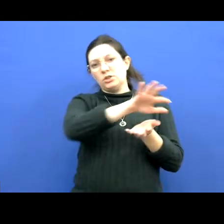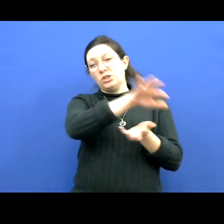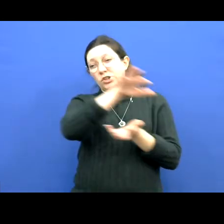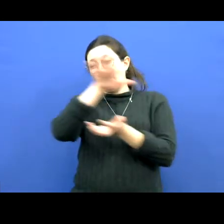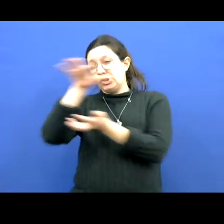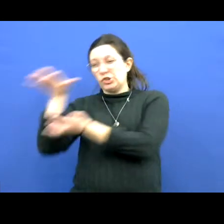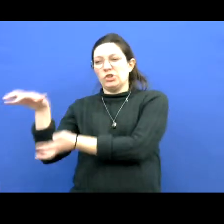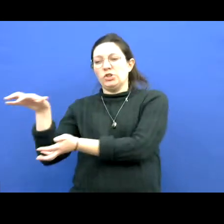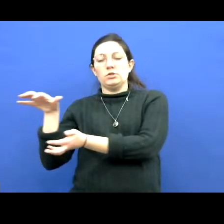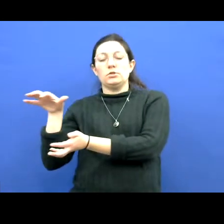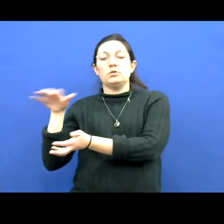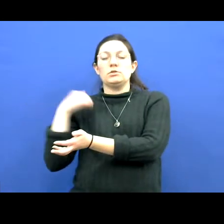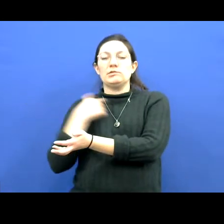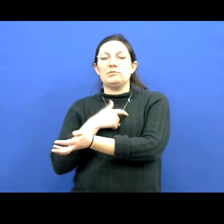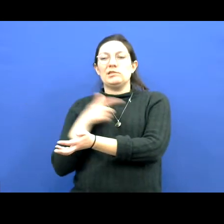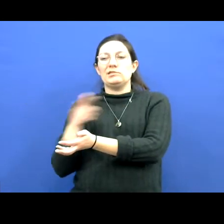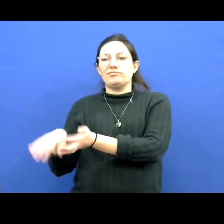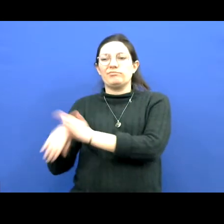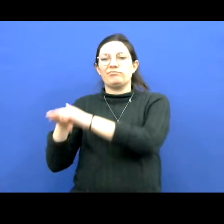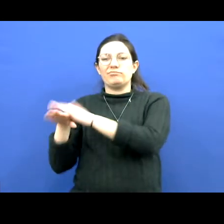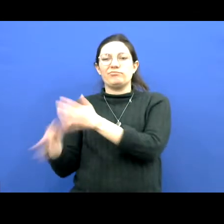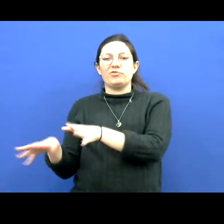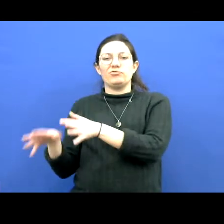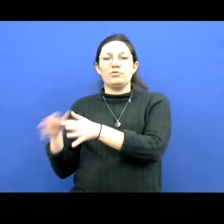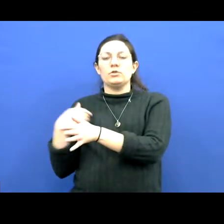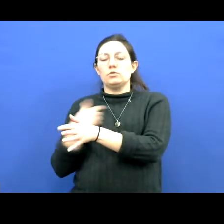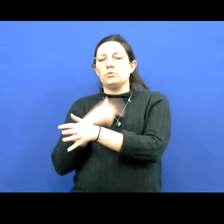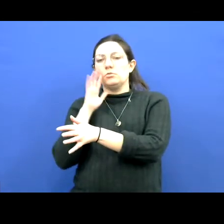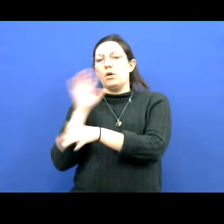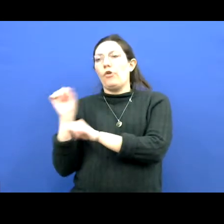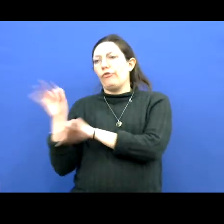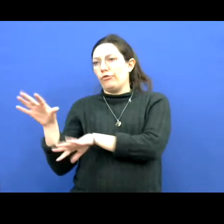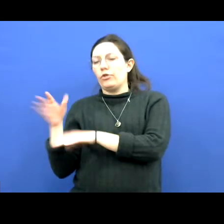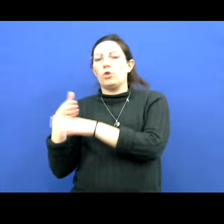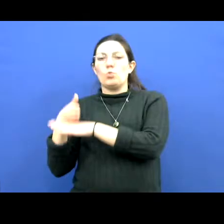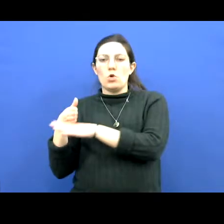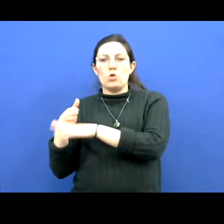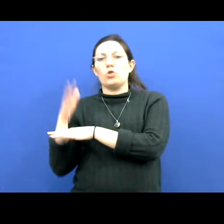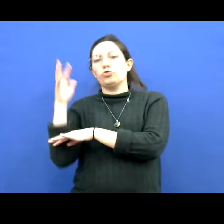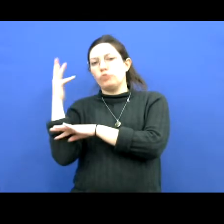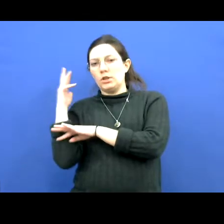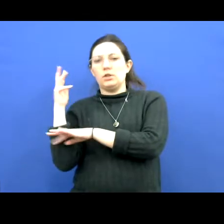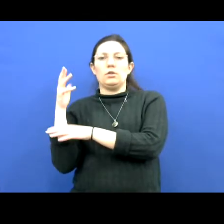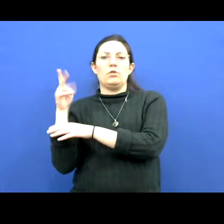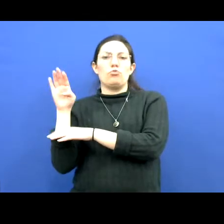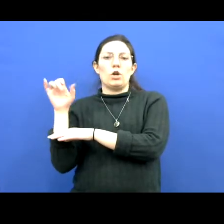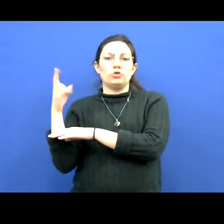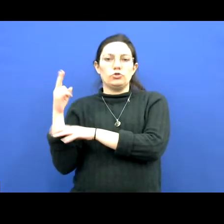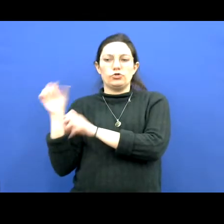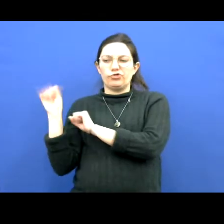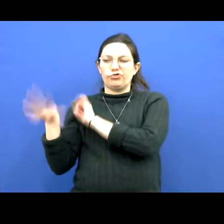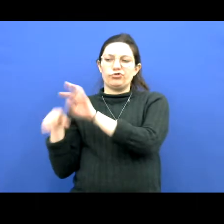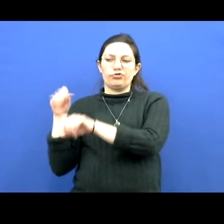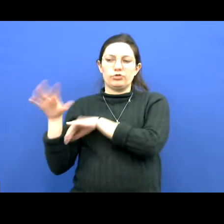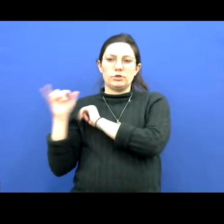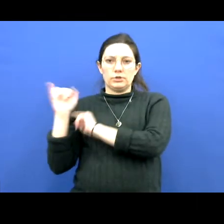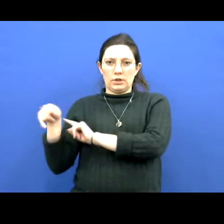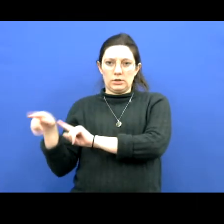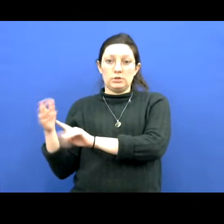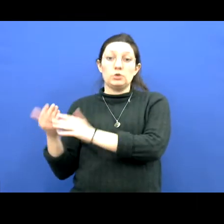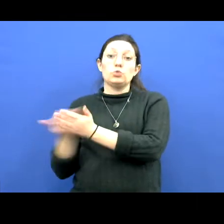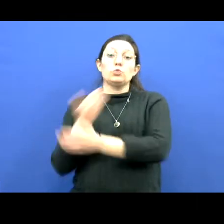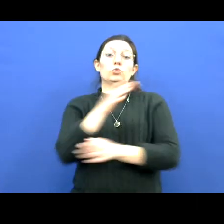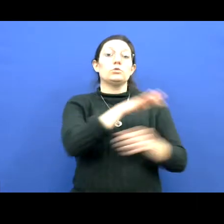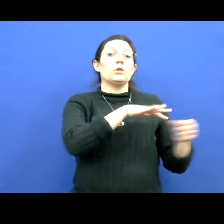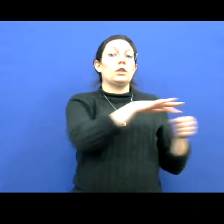why we acquired a new fill site. So the brush is going to that former site. The new site is